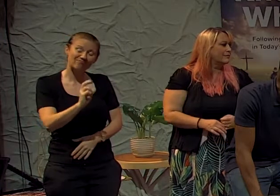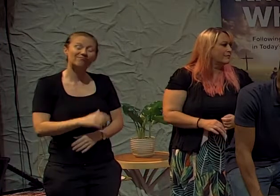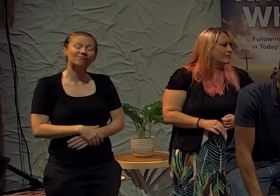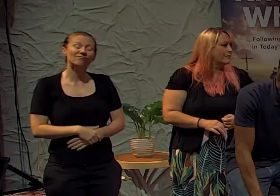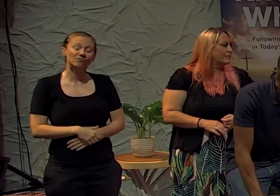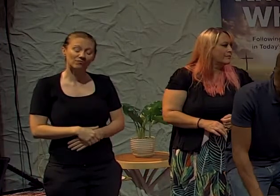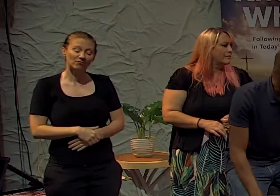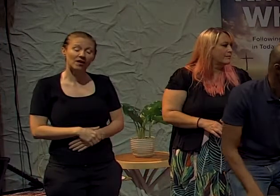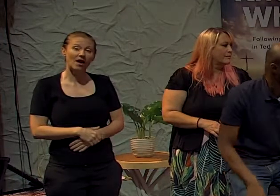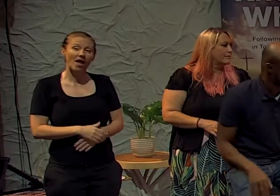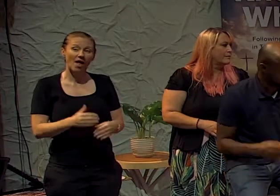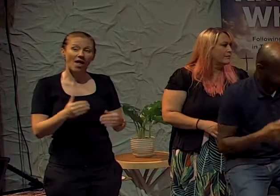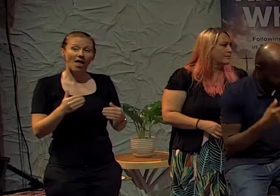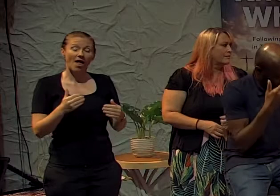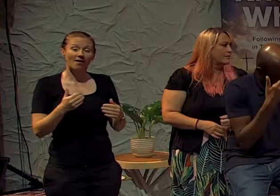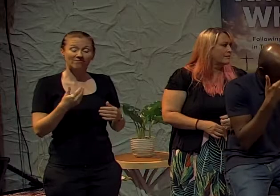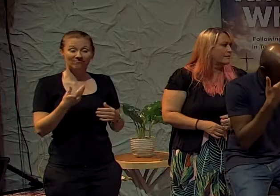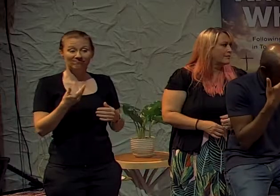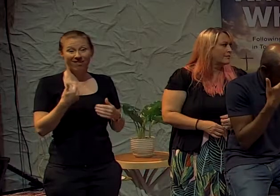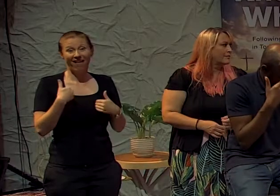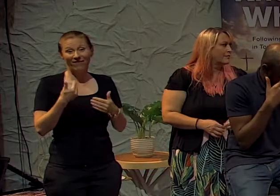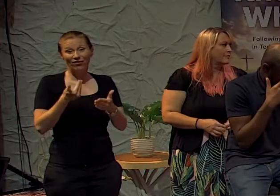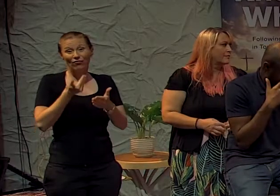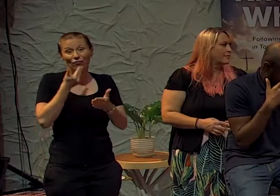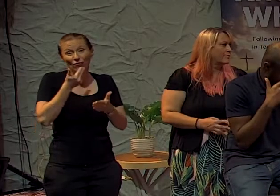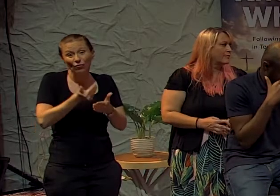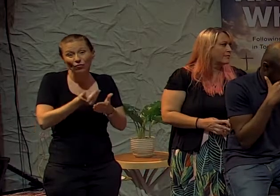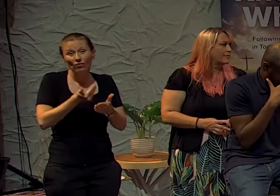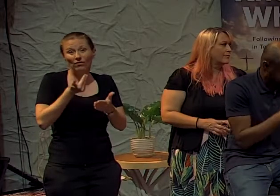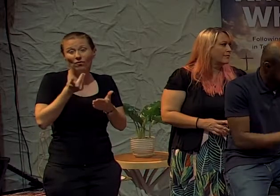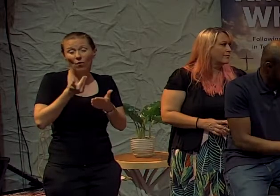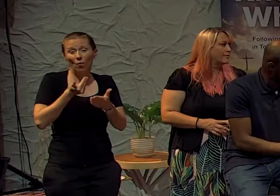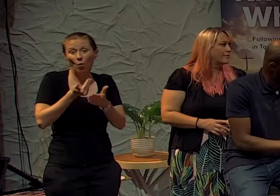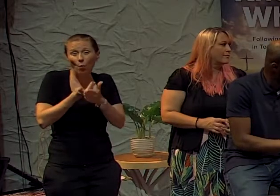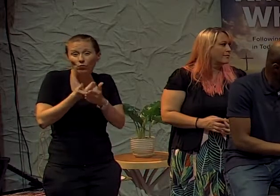story is having very close friends.